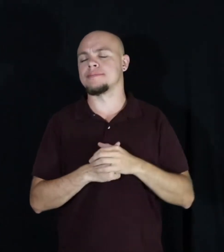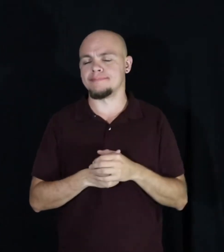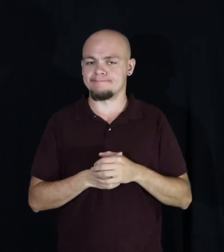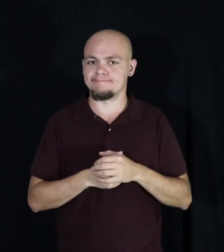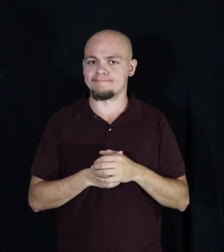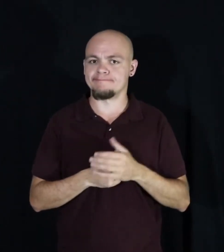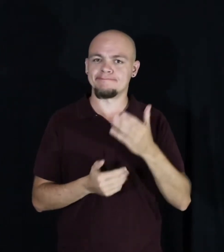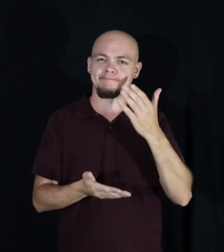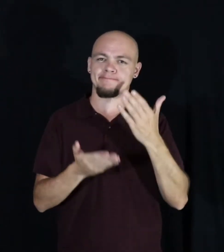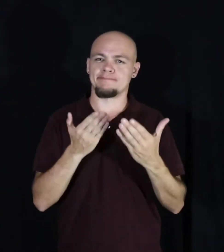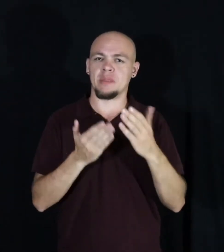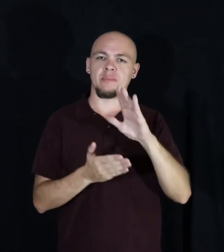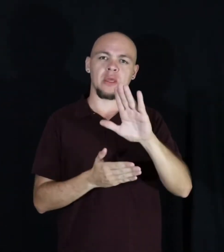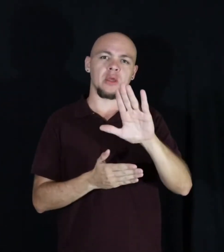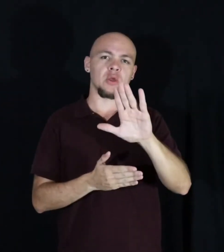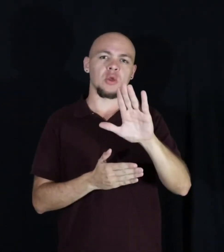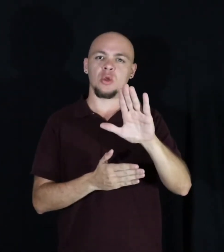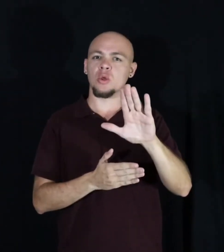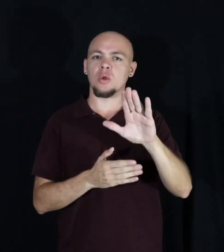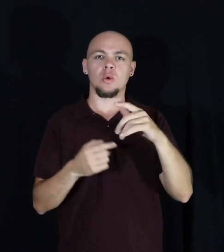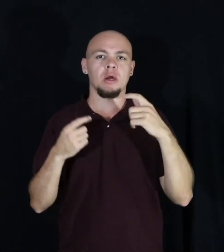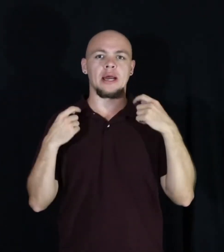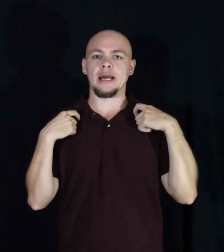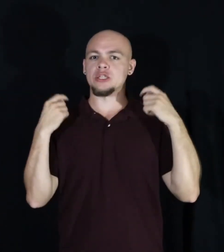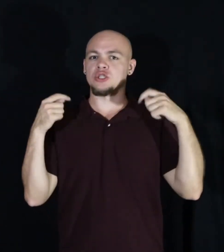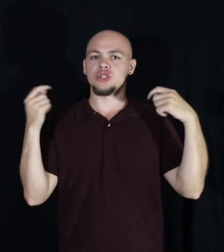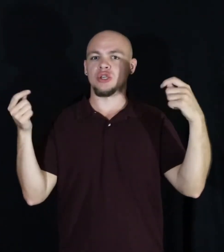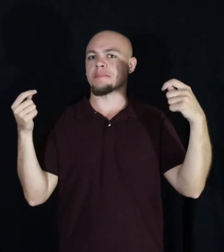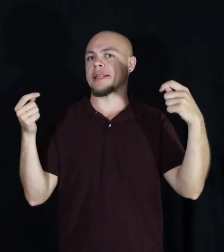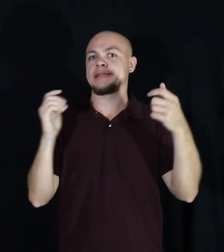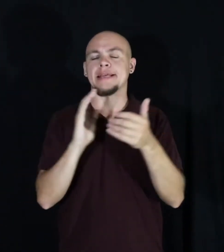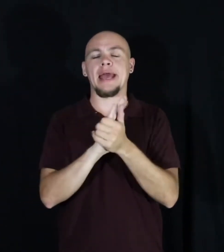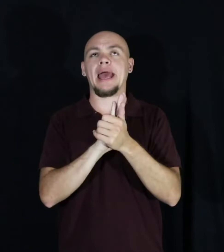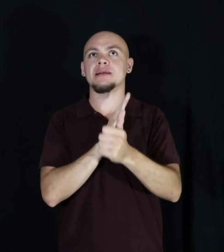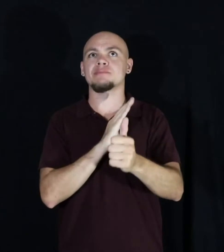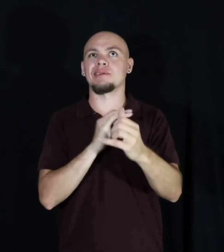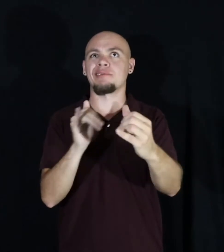Maybe you're an expert mental gymnast like myself.